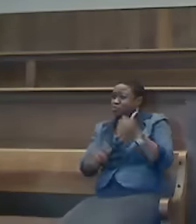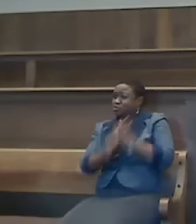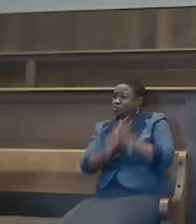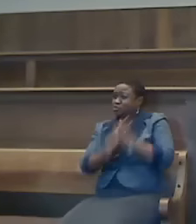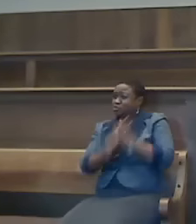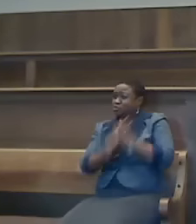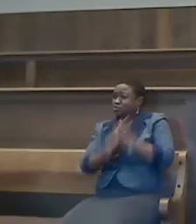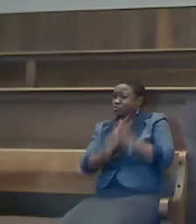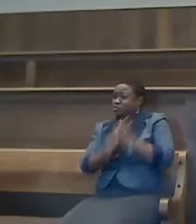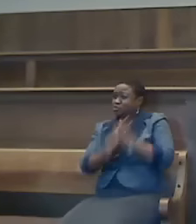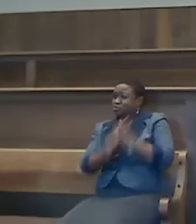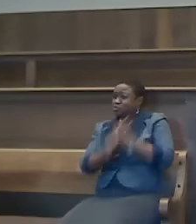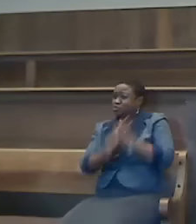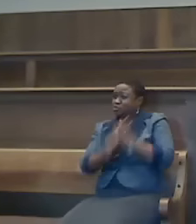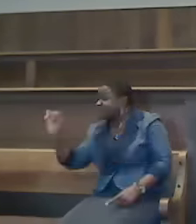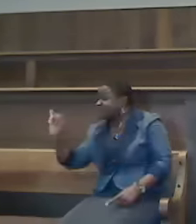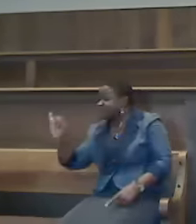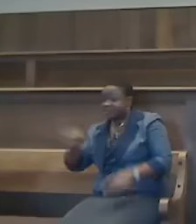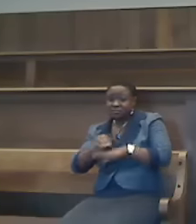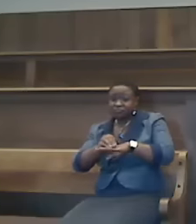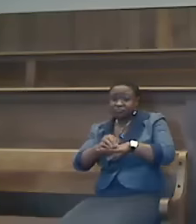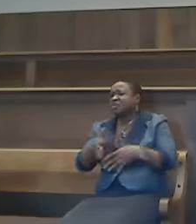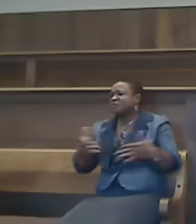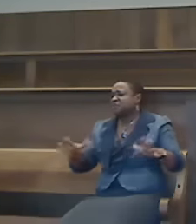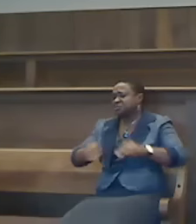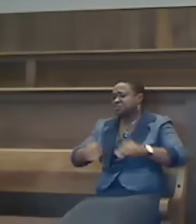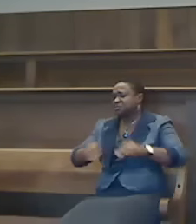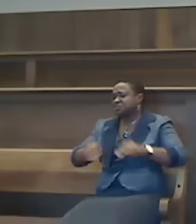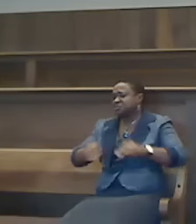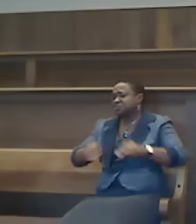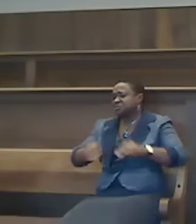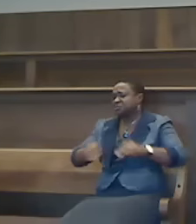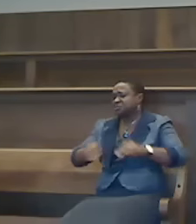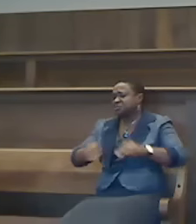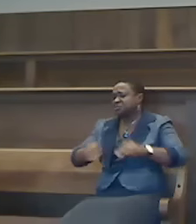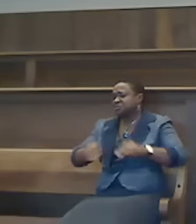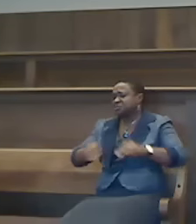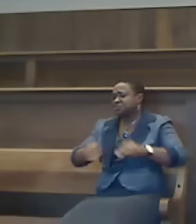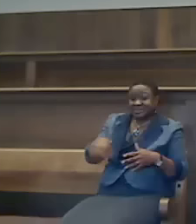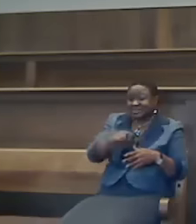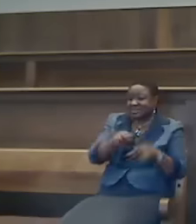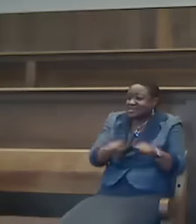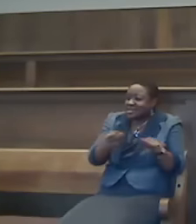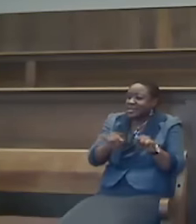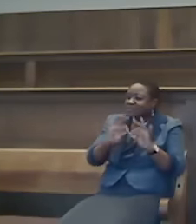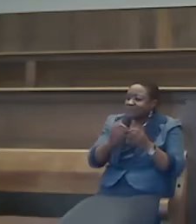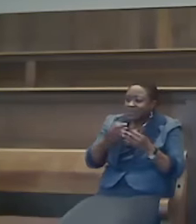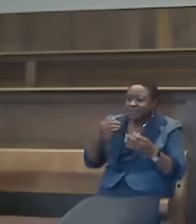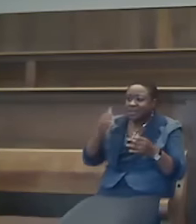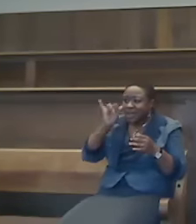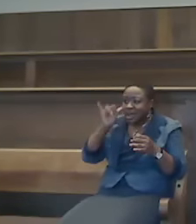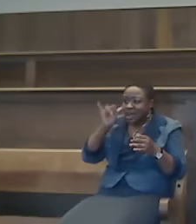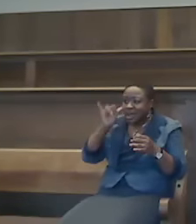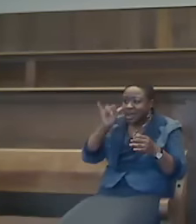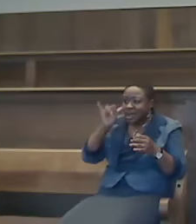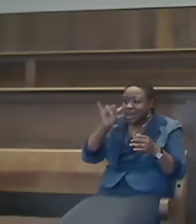opportunistic infection that these limited genetics are vulnerable to could